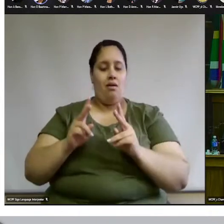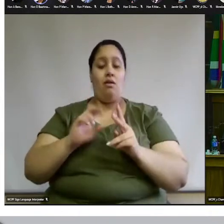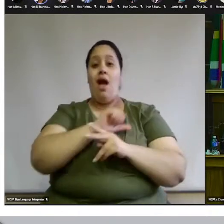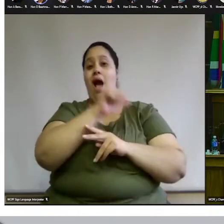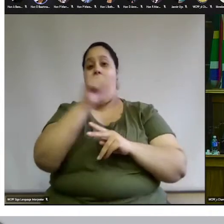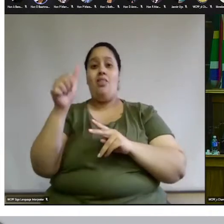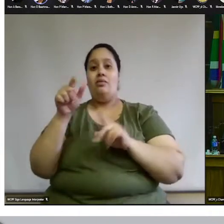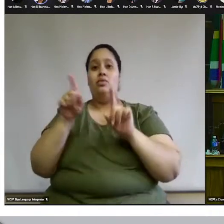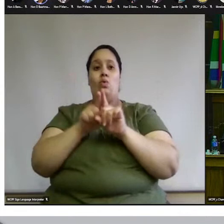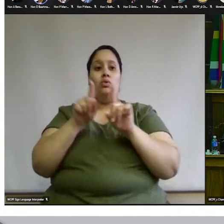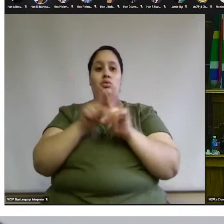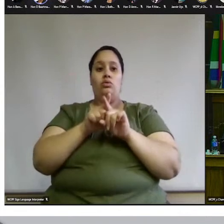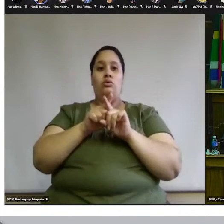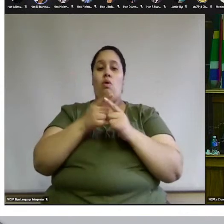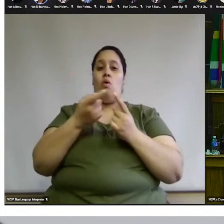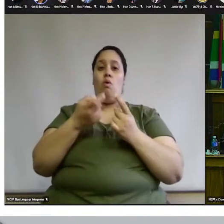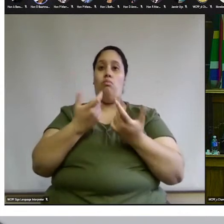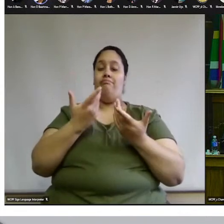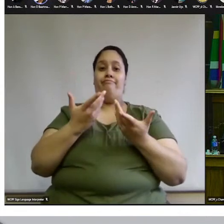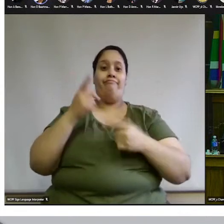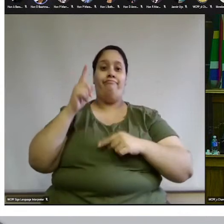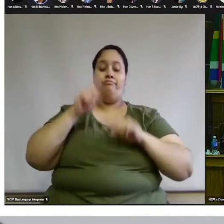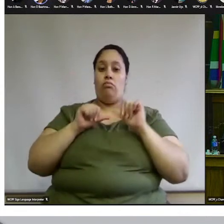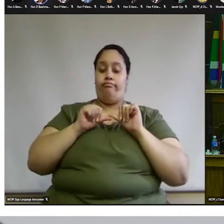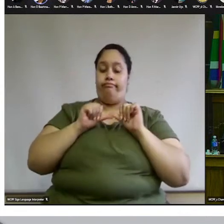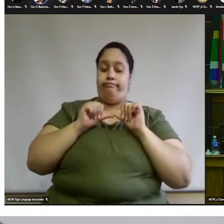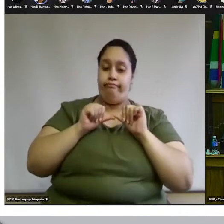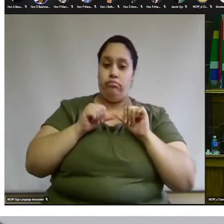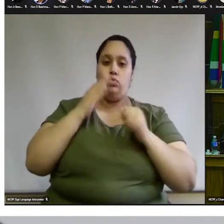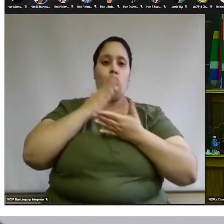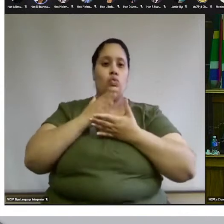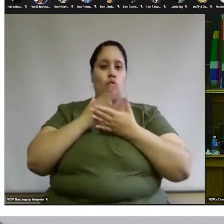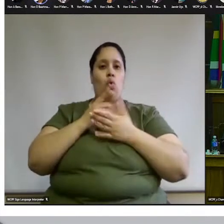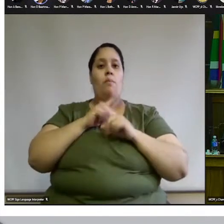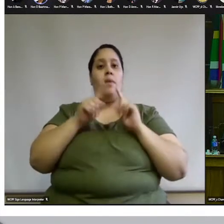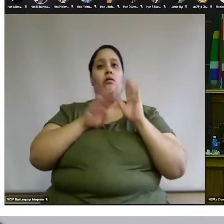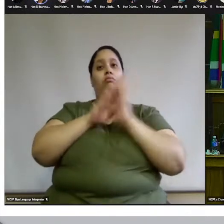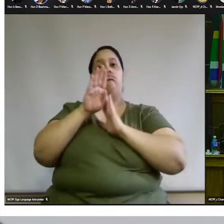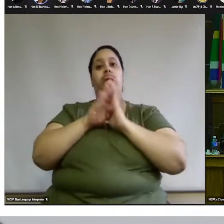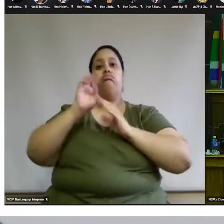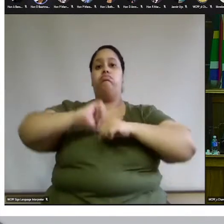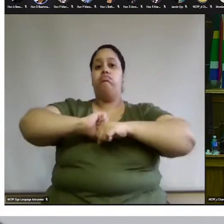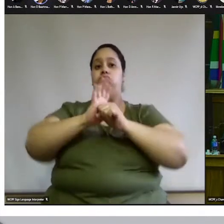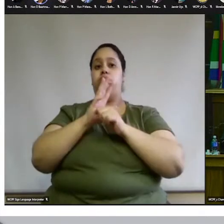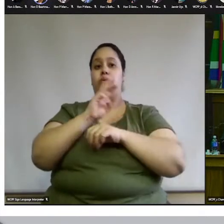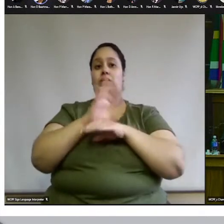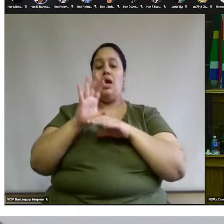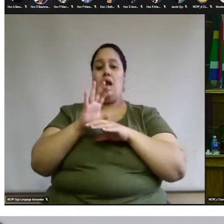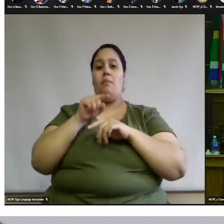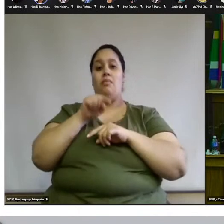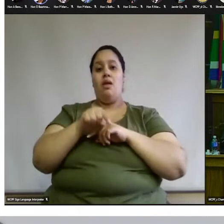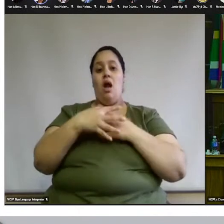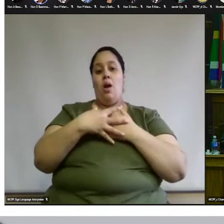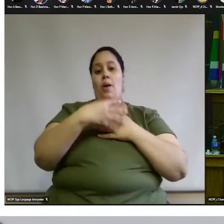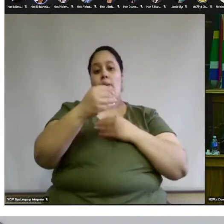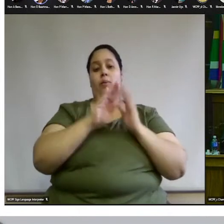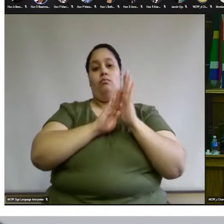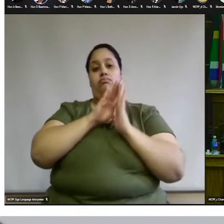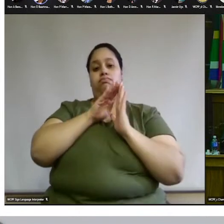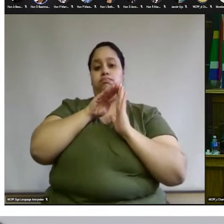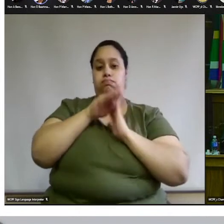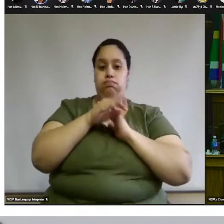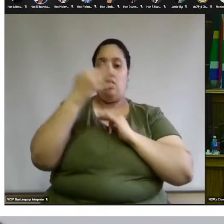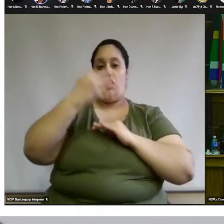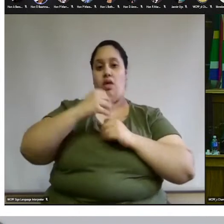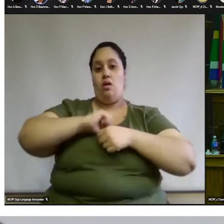are hanging on for dear life. With decreasing numbers of COVID-19 infections, the Western Cape exiting its peak of its third wave,